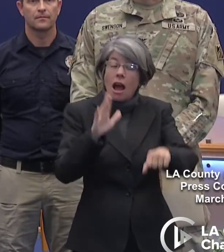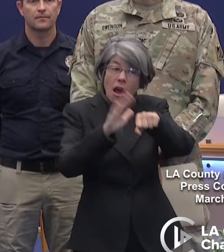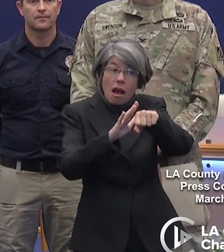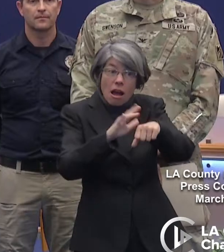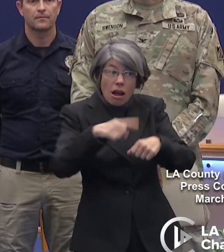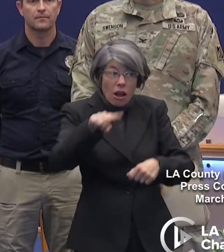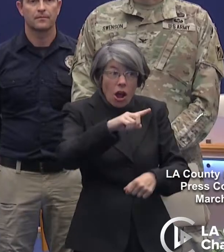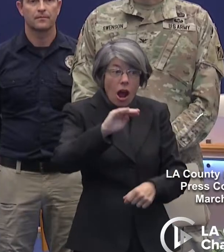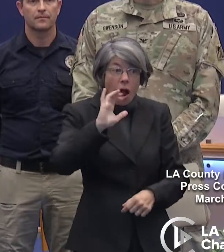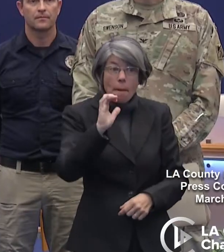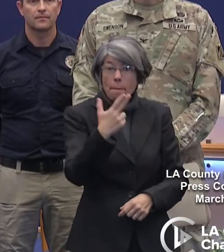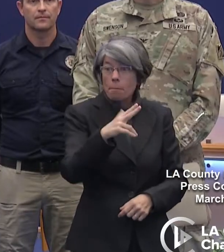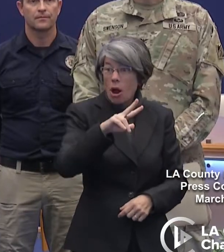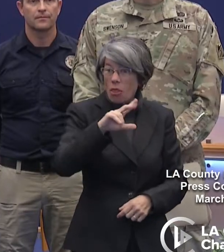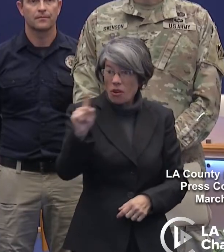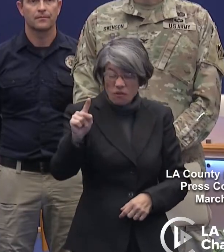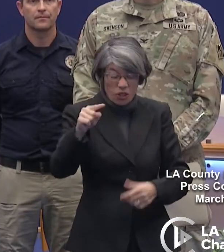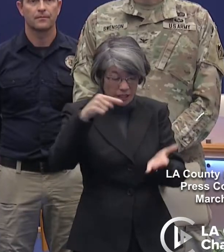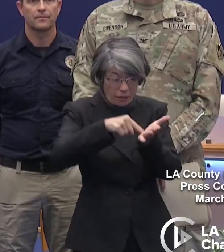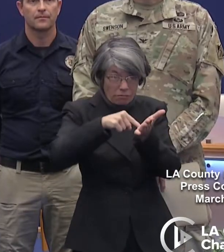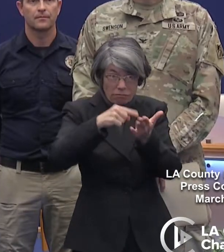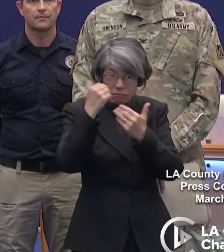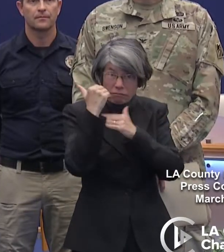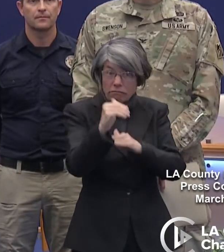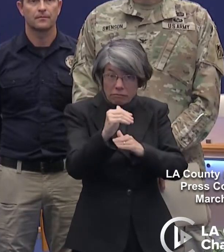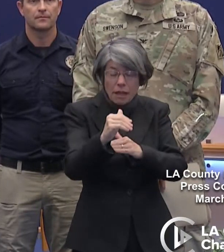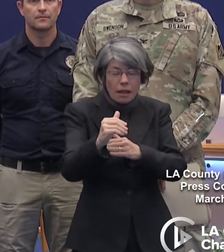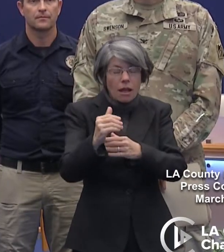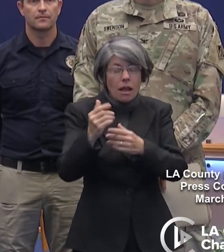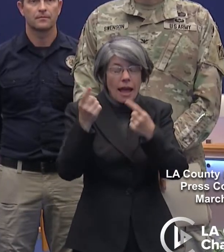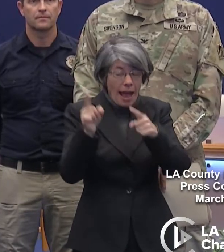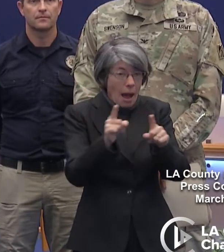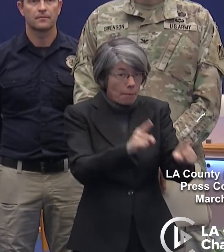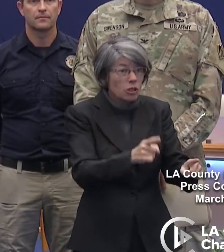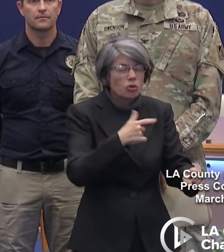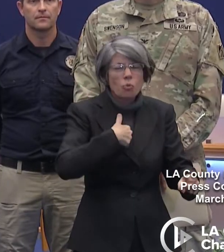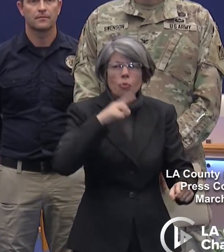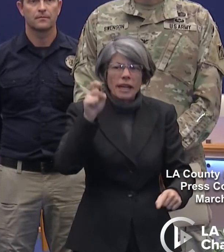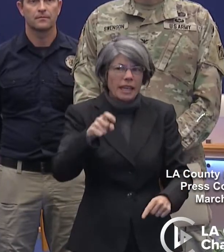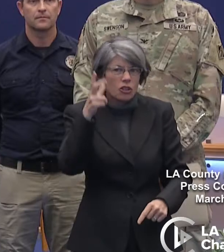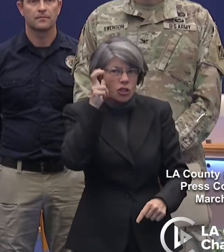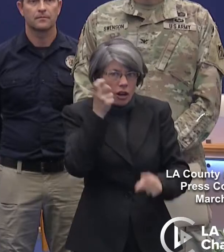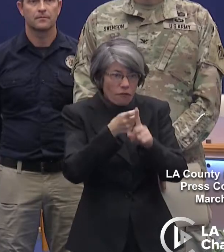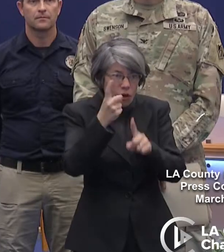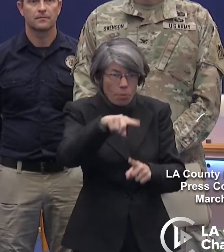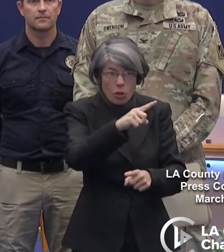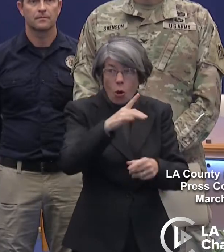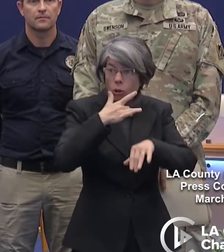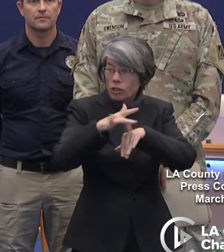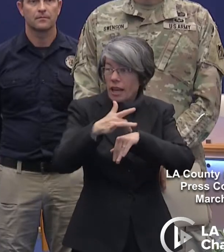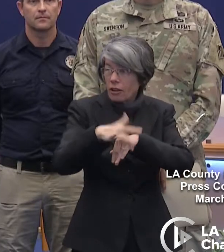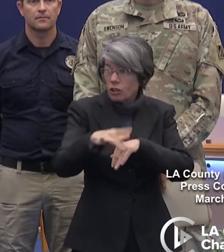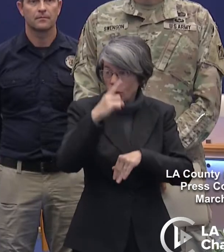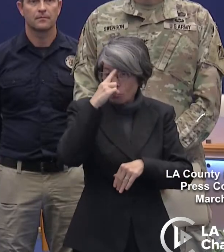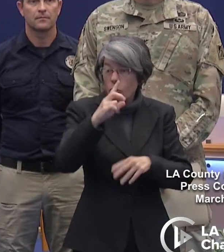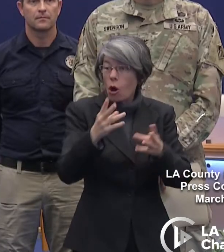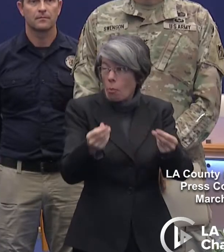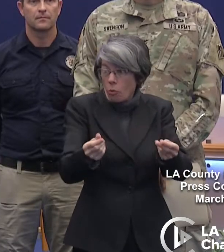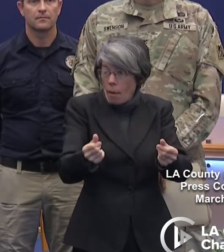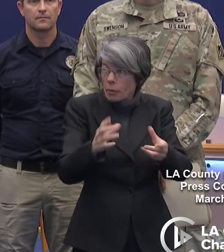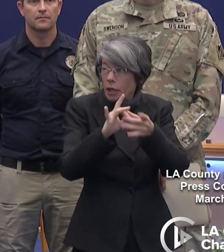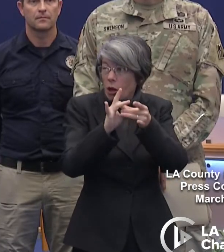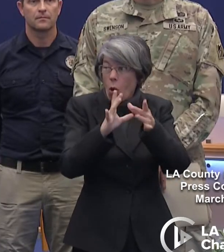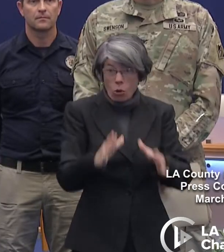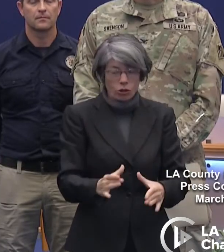that a March 31st deadline is approaching, in which we need to hear from survivors, from those eligible property